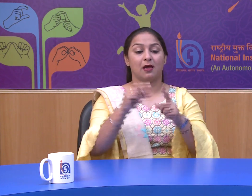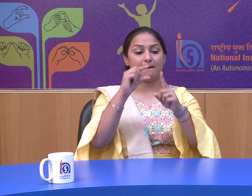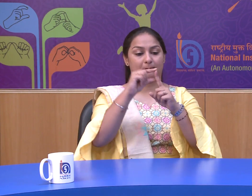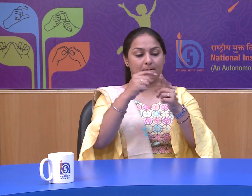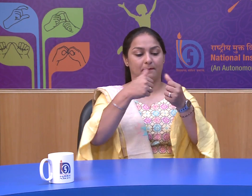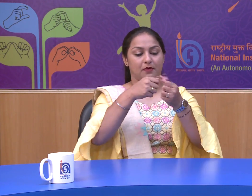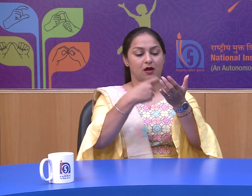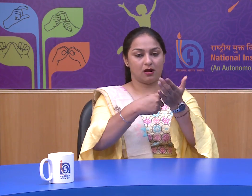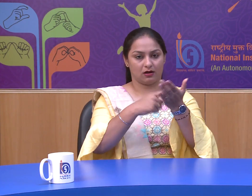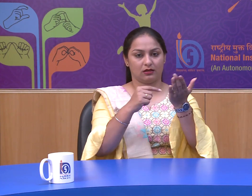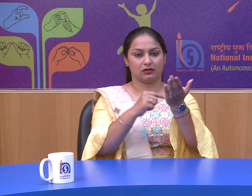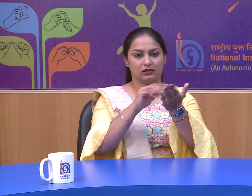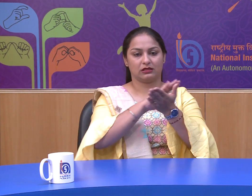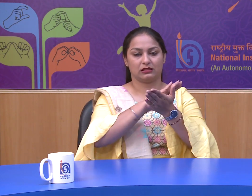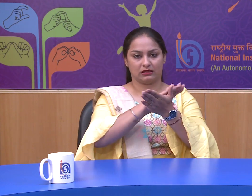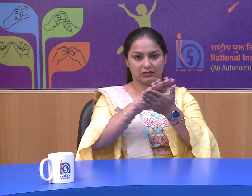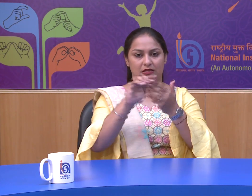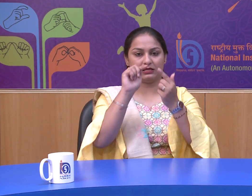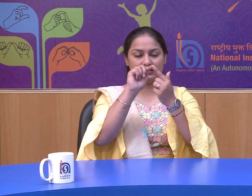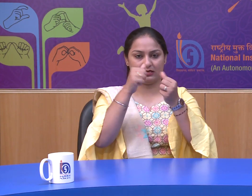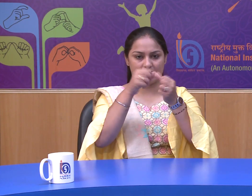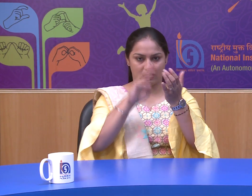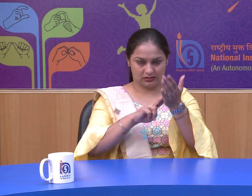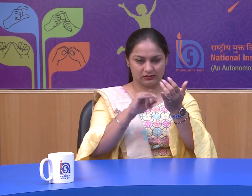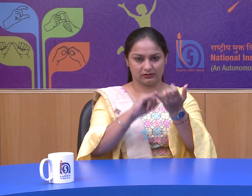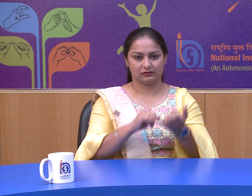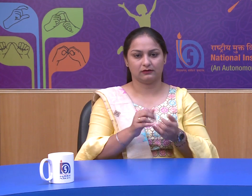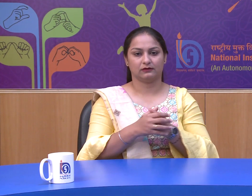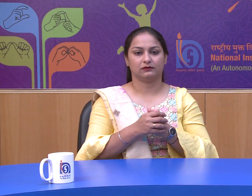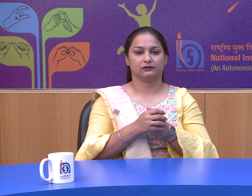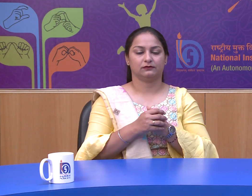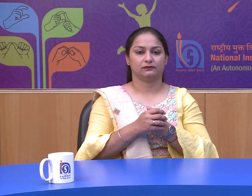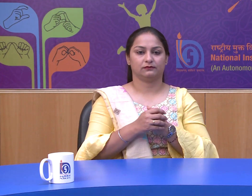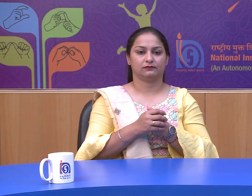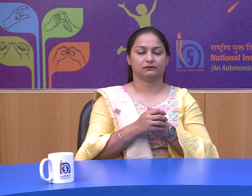Koshnas, I repeat the words, Greeks,